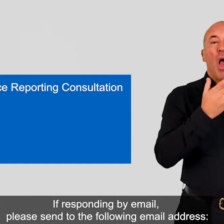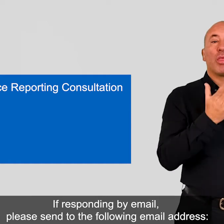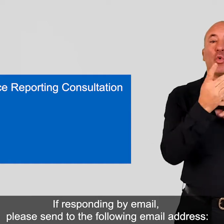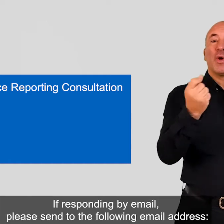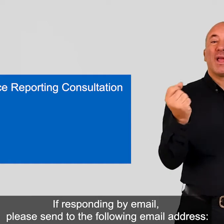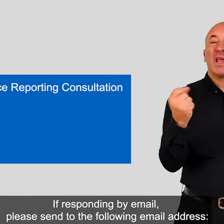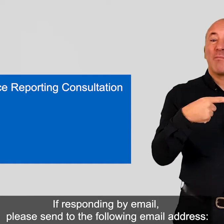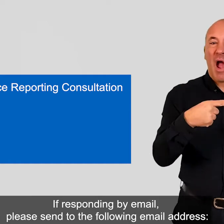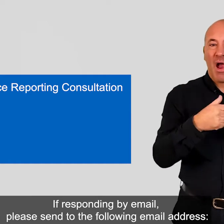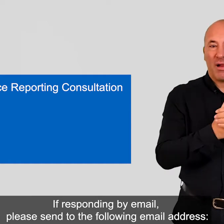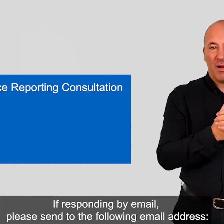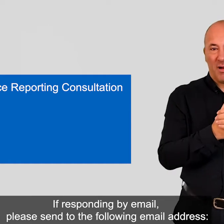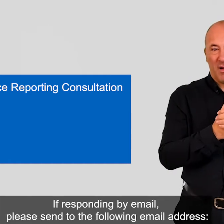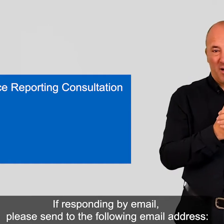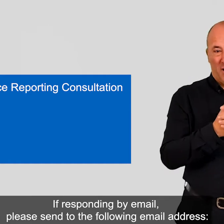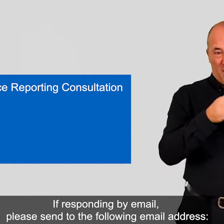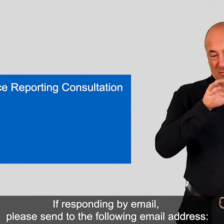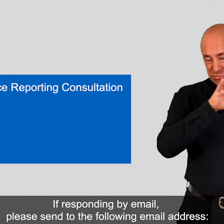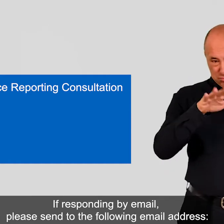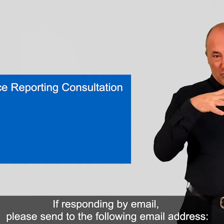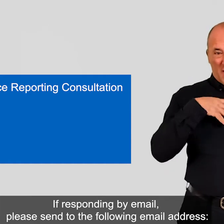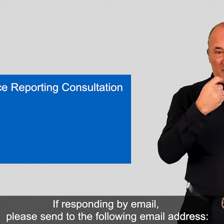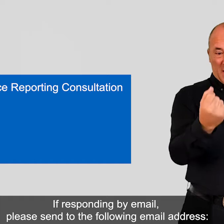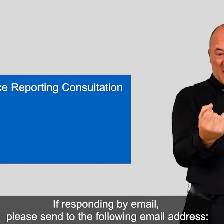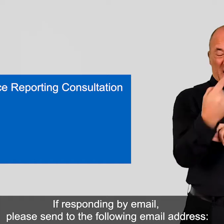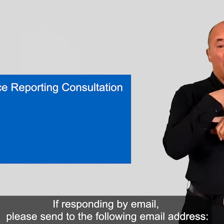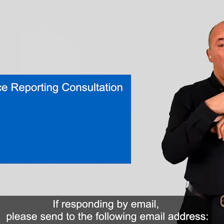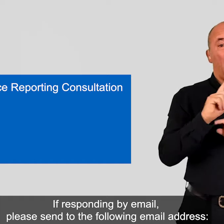by email, please send to the following email address: